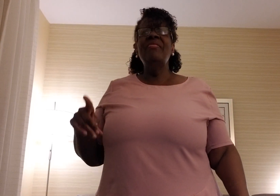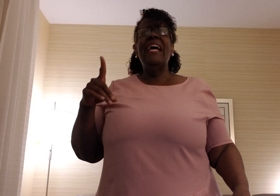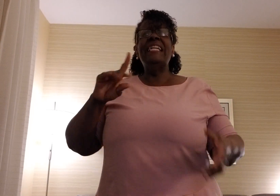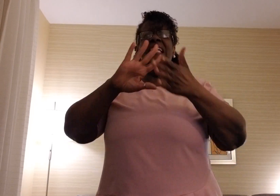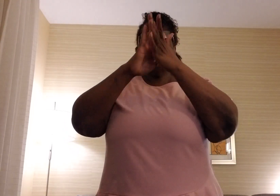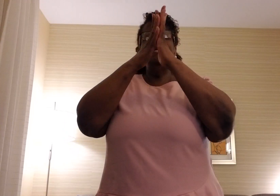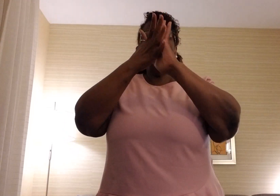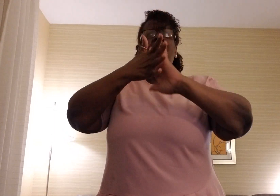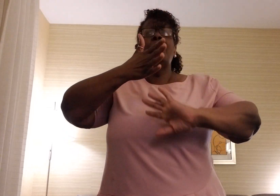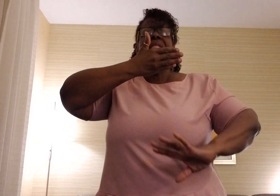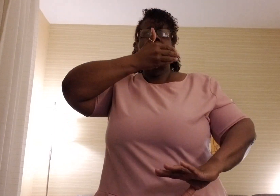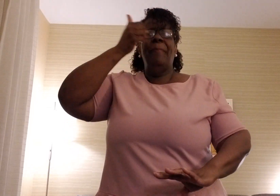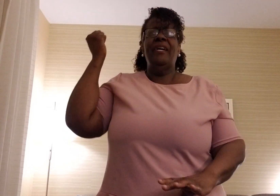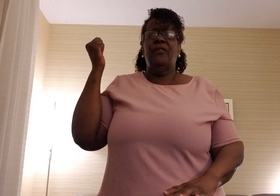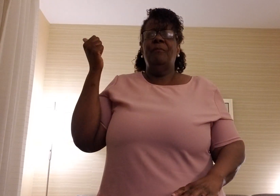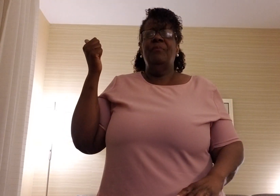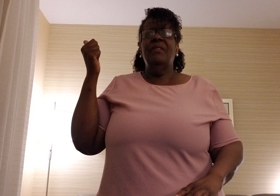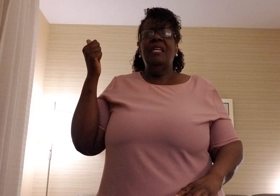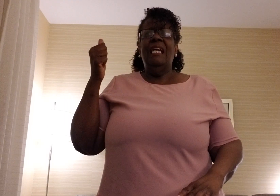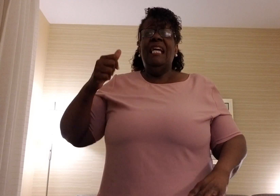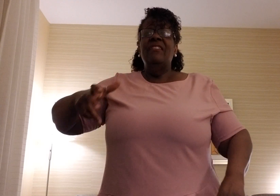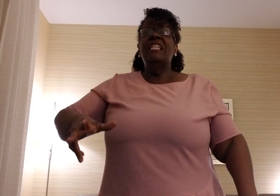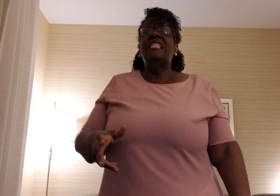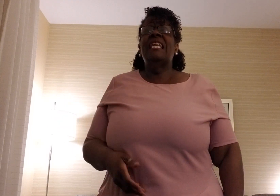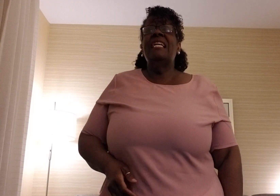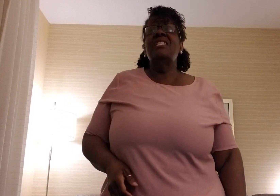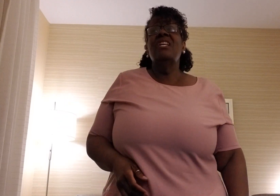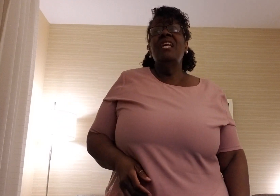That it becomes better. Then it says,